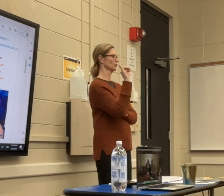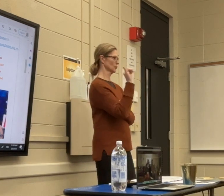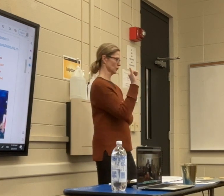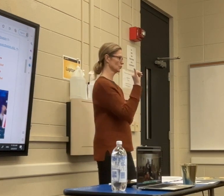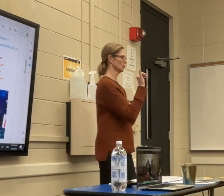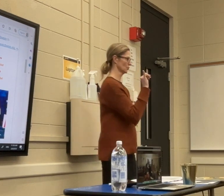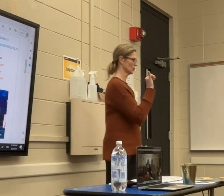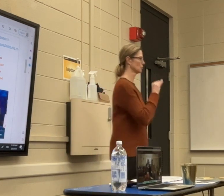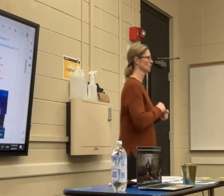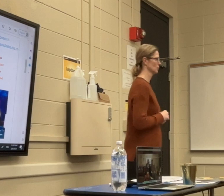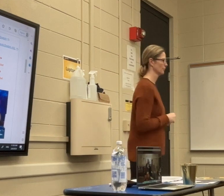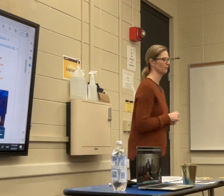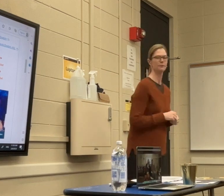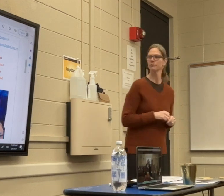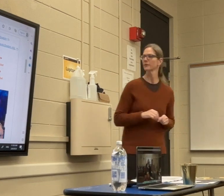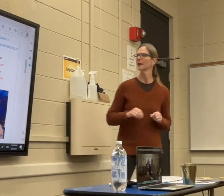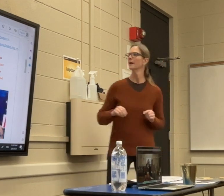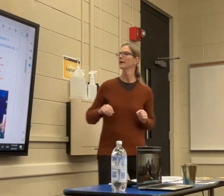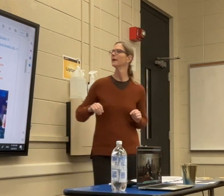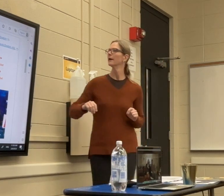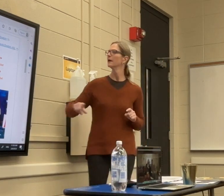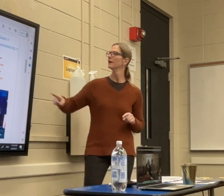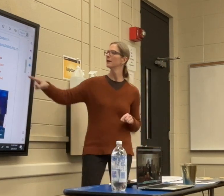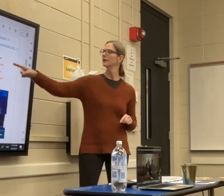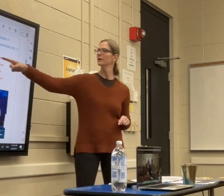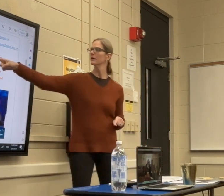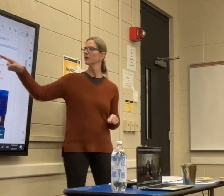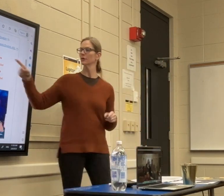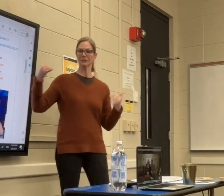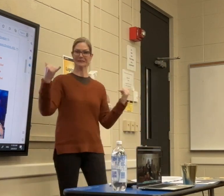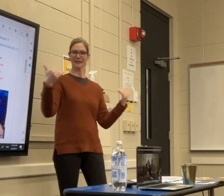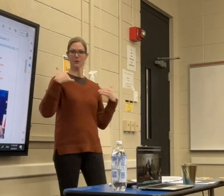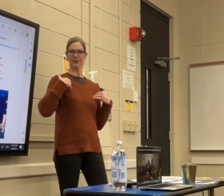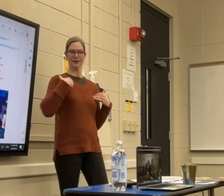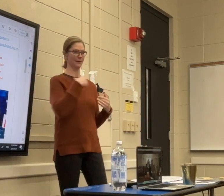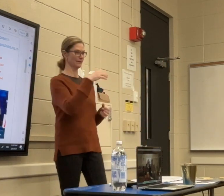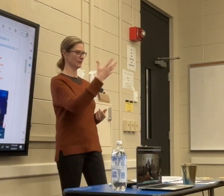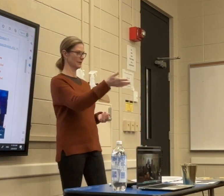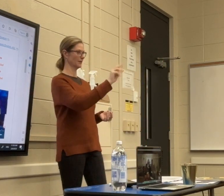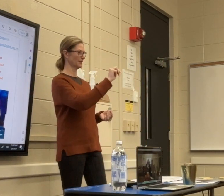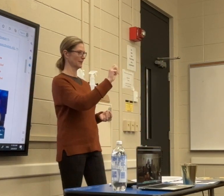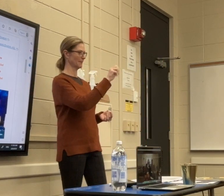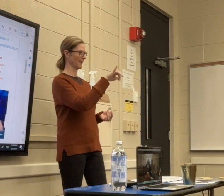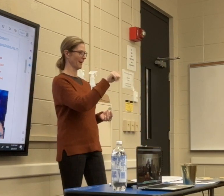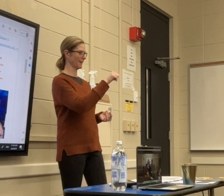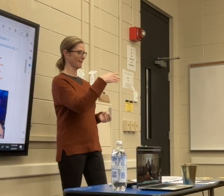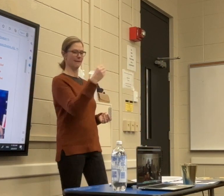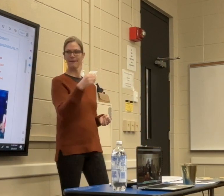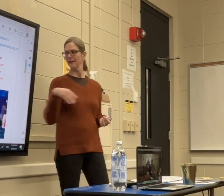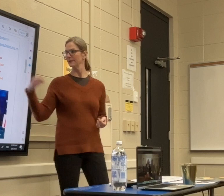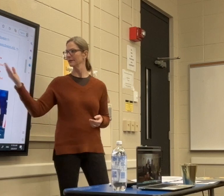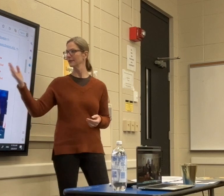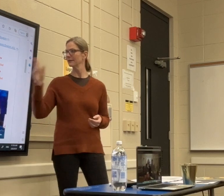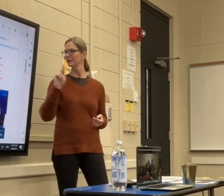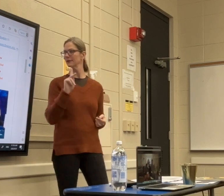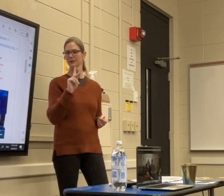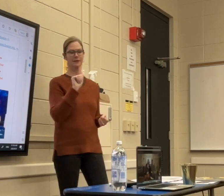Throughout the semester, you guys will be assigned to observe the team that's interpreting. So today we have Maya